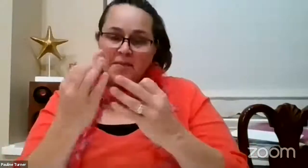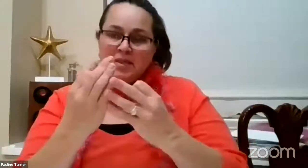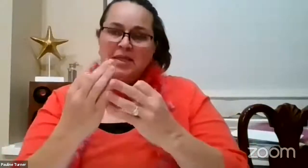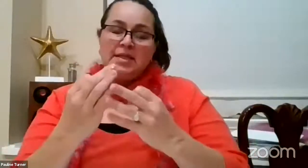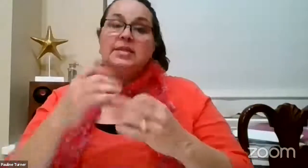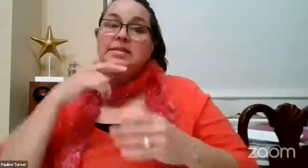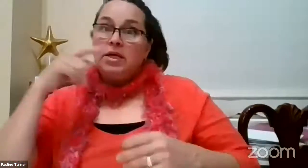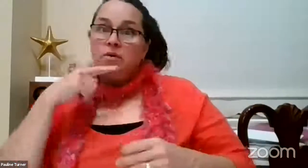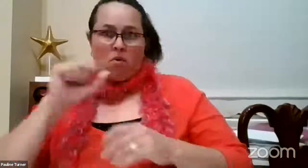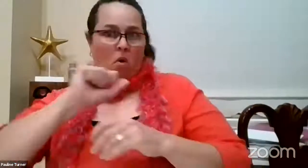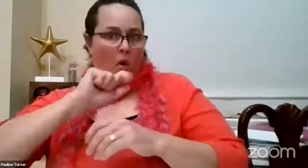What? What's up?